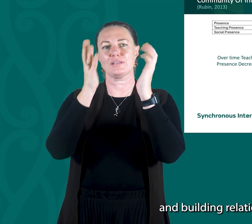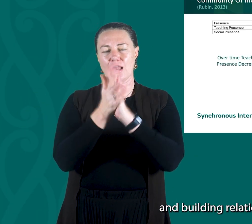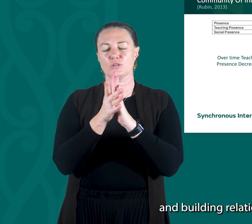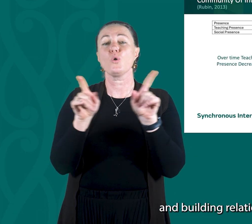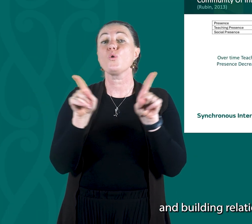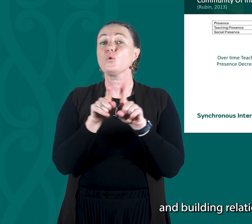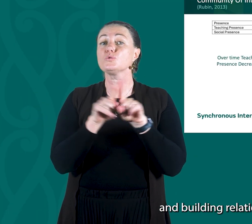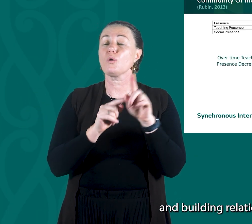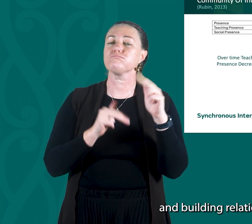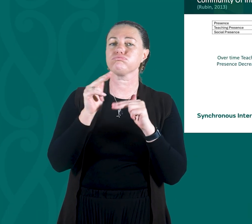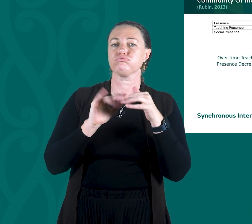relationships.